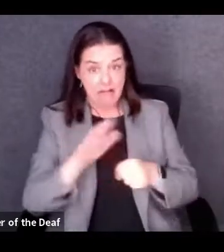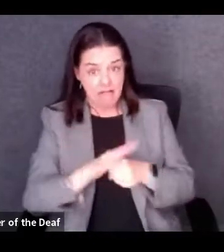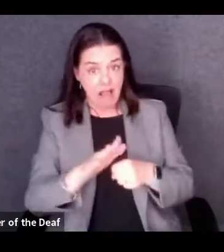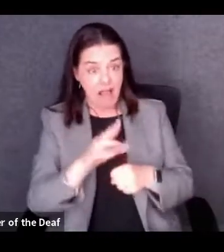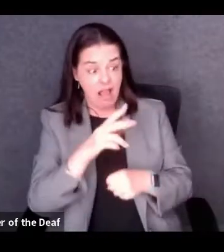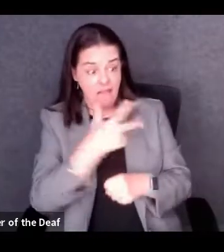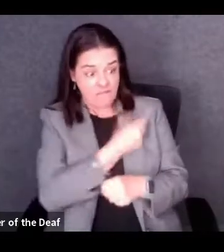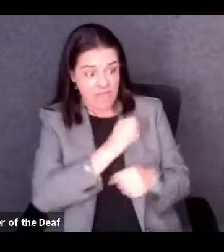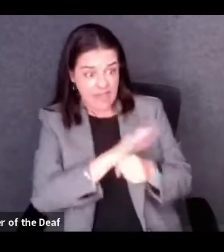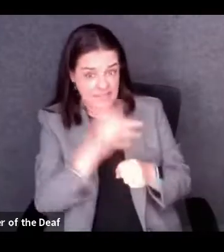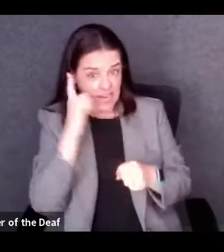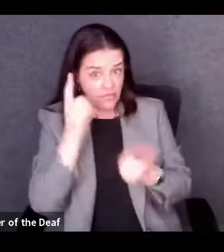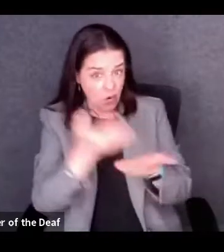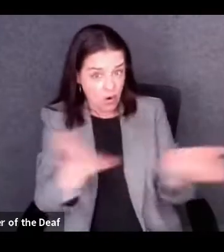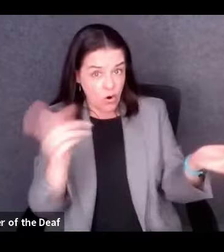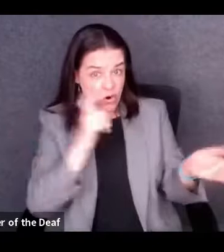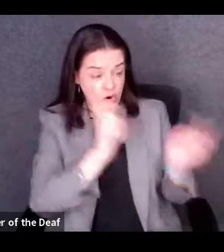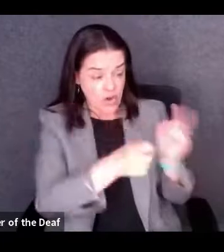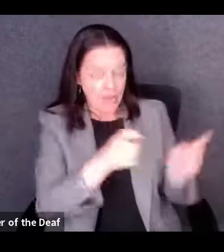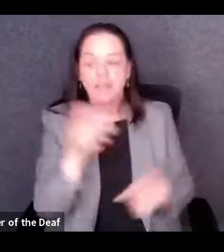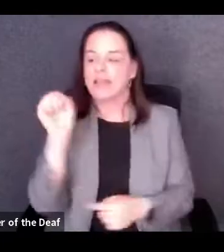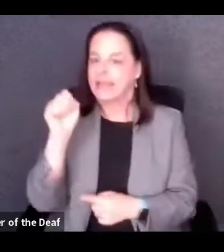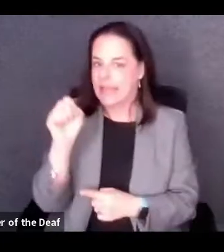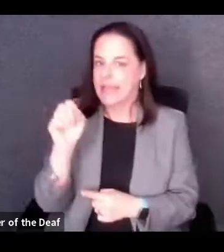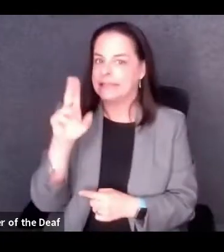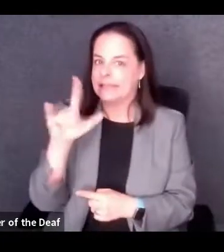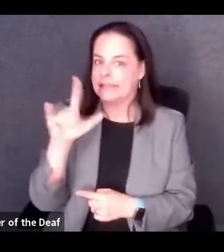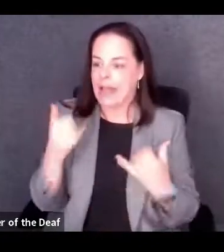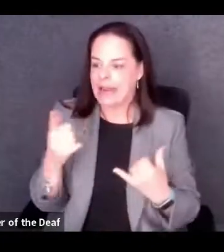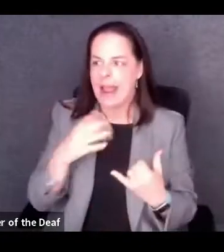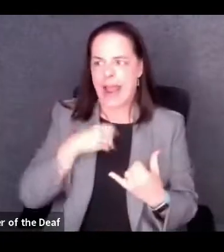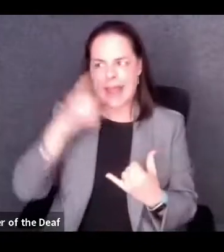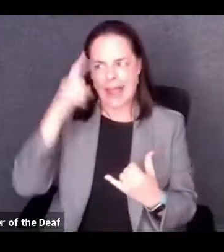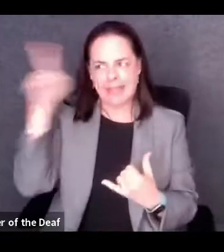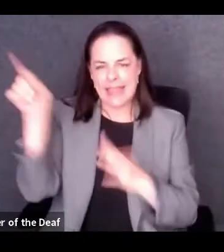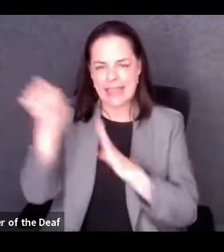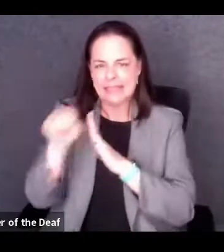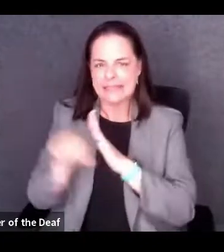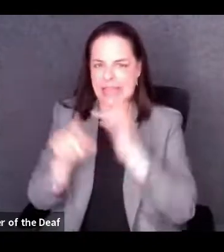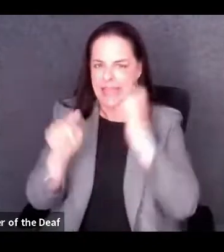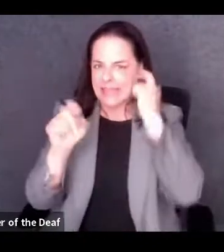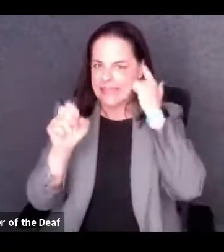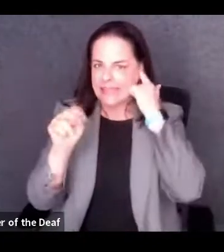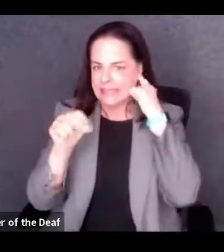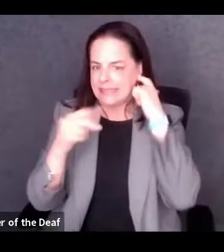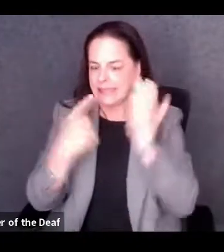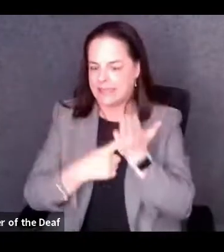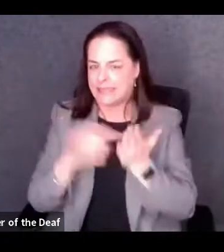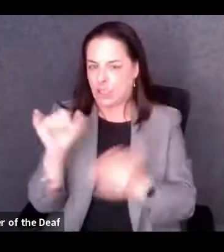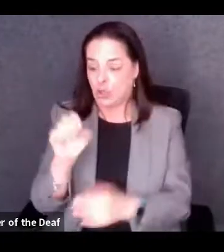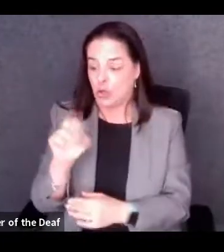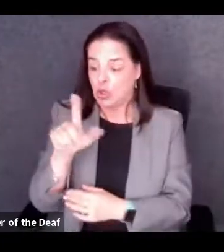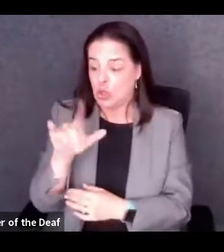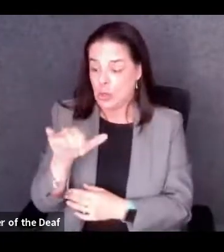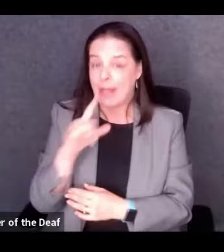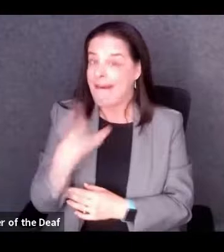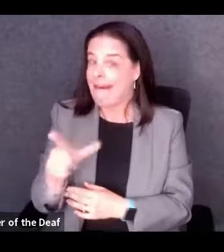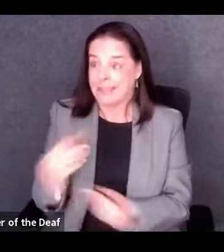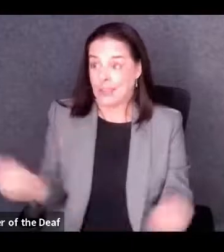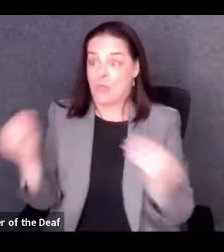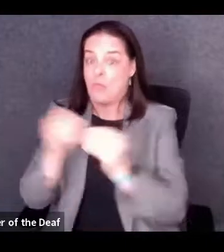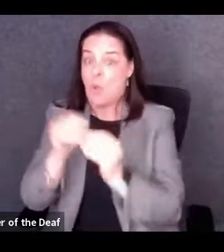Yeah, supply at this point, and I believe the state's talking about this as well. The supply is outpacing